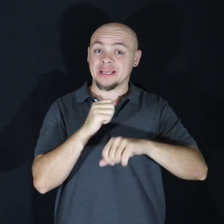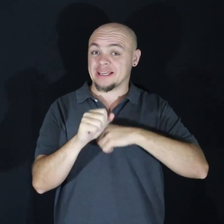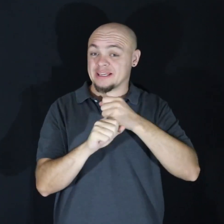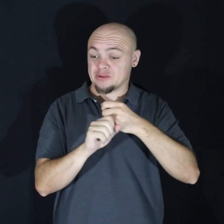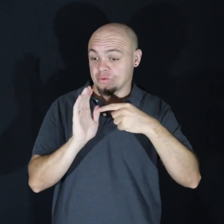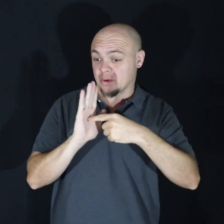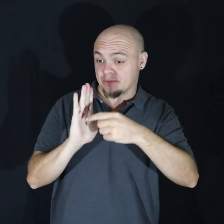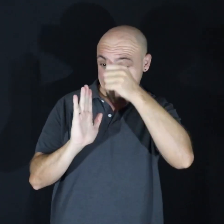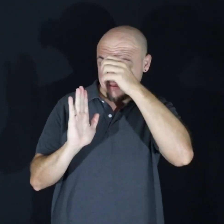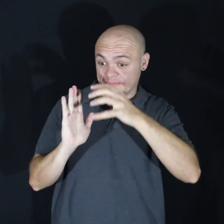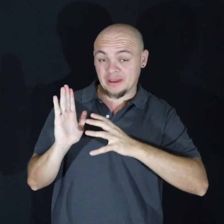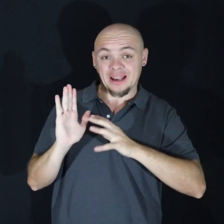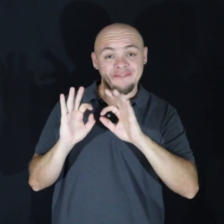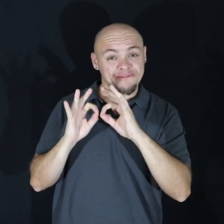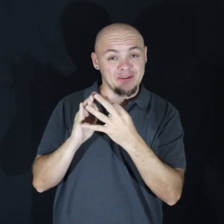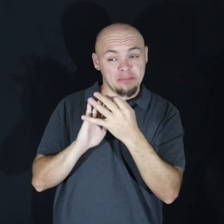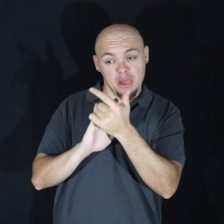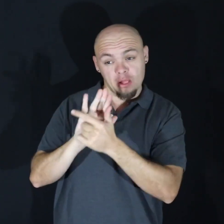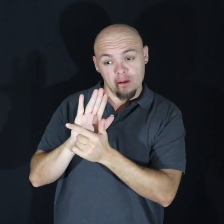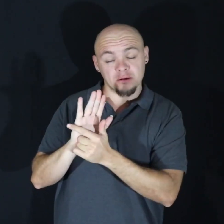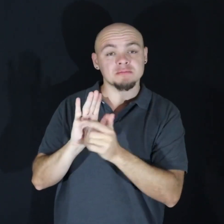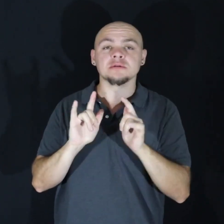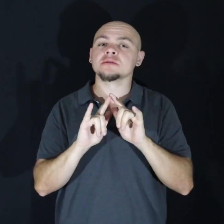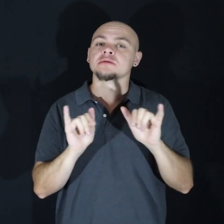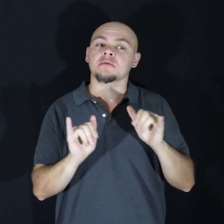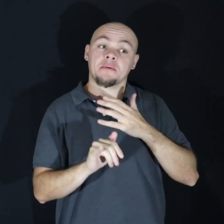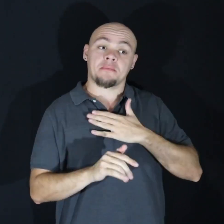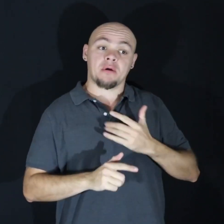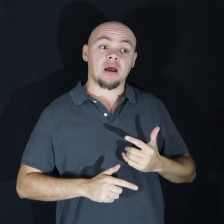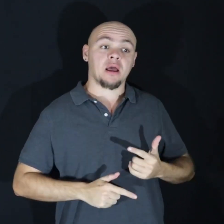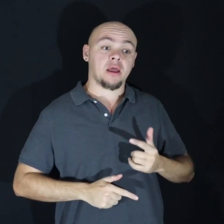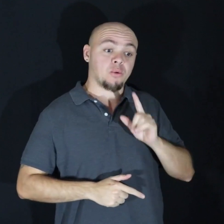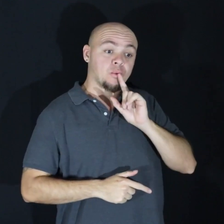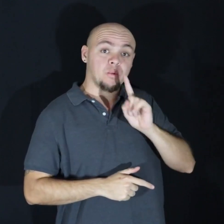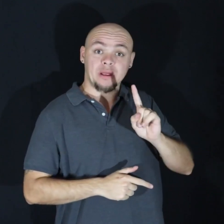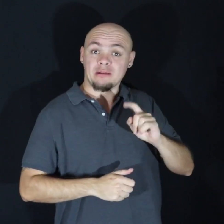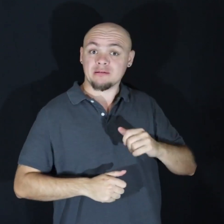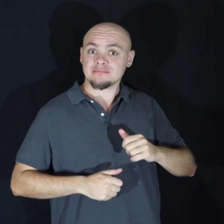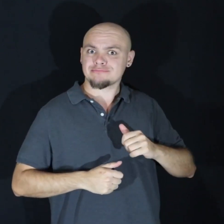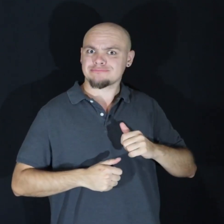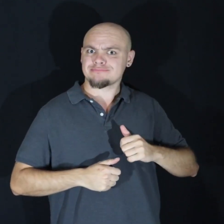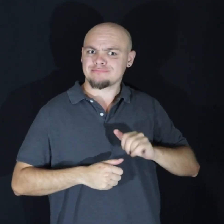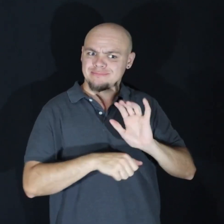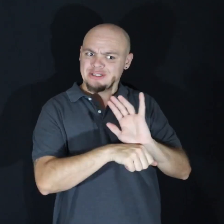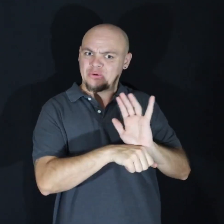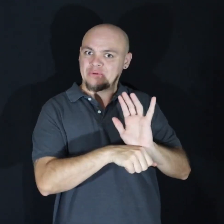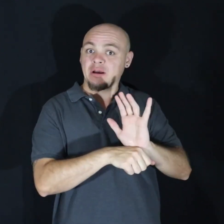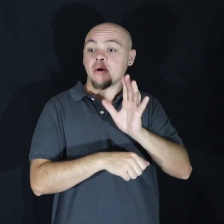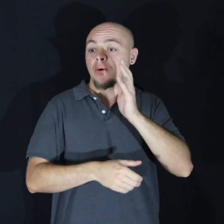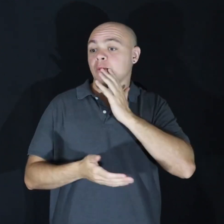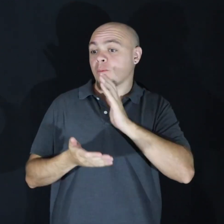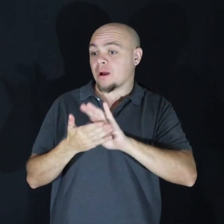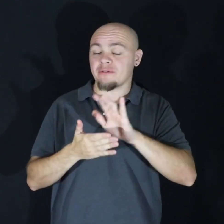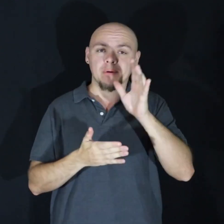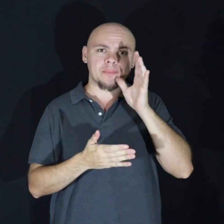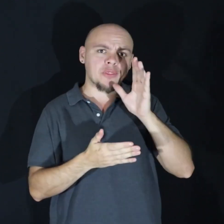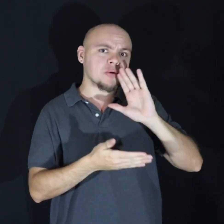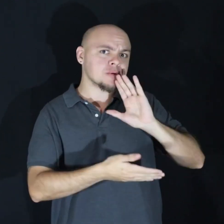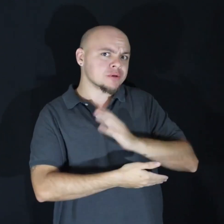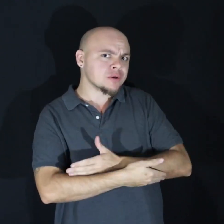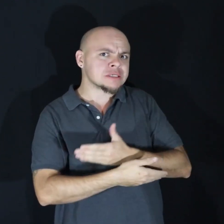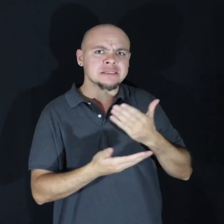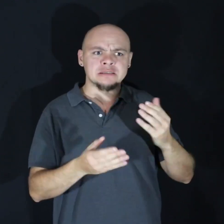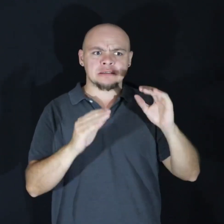representing men in family law while living my own reality show as a wife, mother, and daughter taught me about